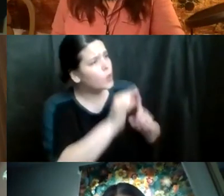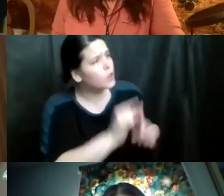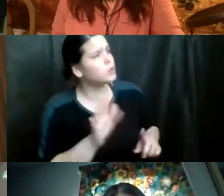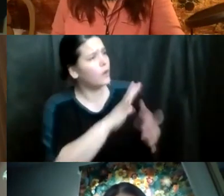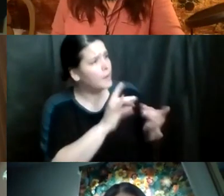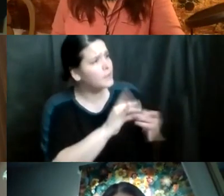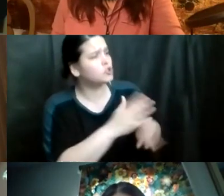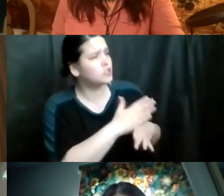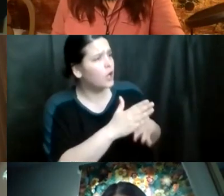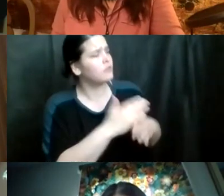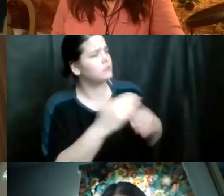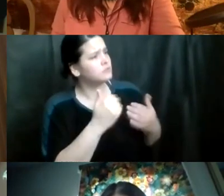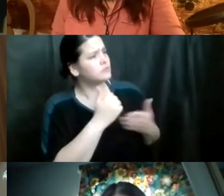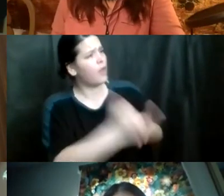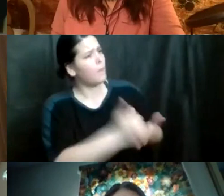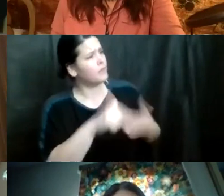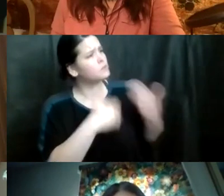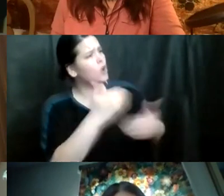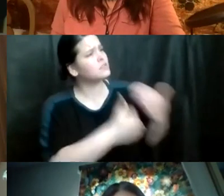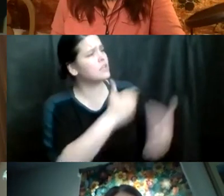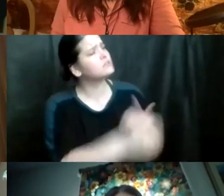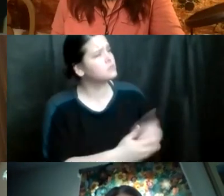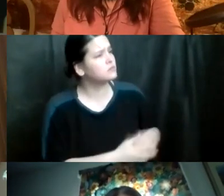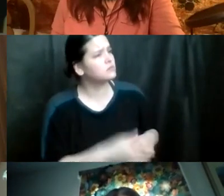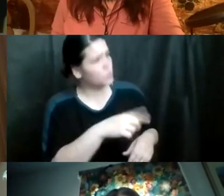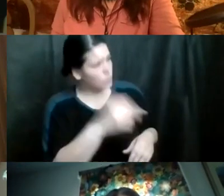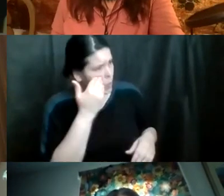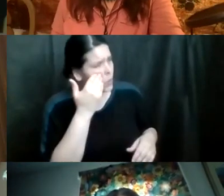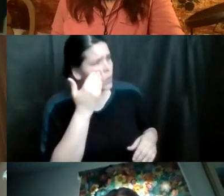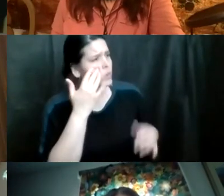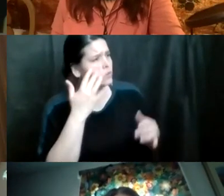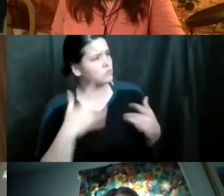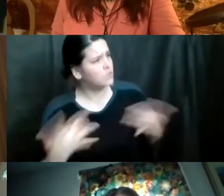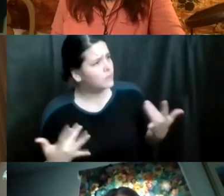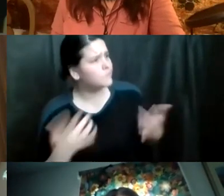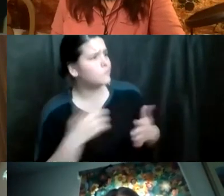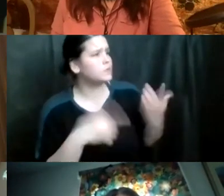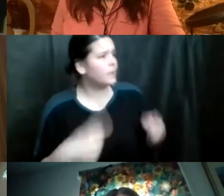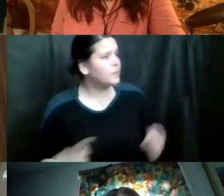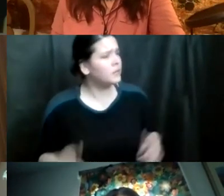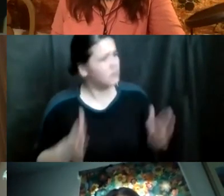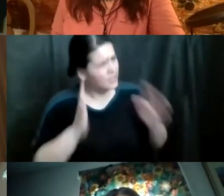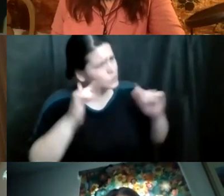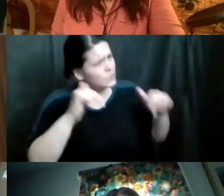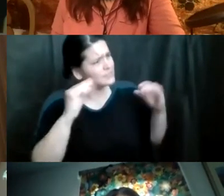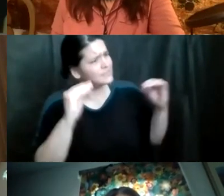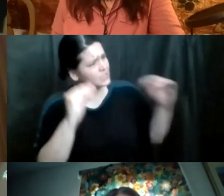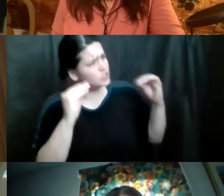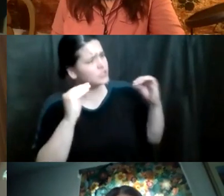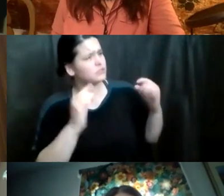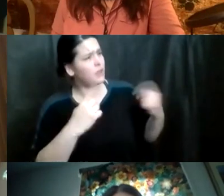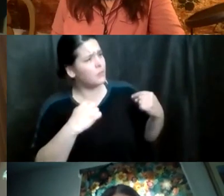let's help this process along. You know what's happening. Let's pay attention to these teachings that are coming. You know they're